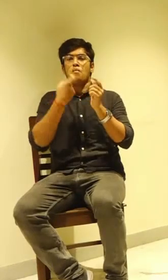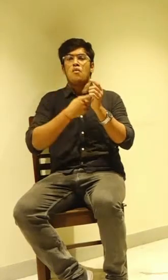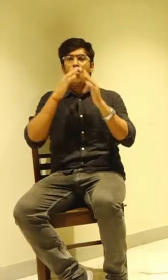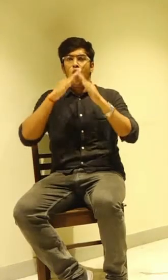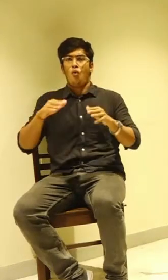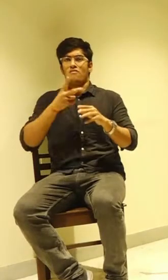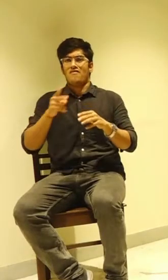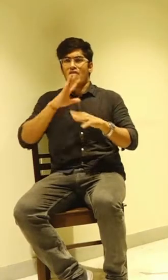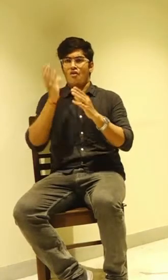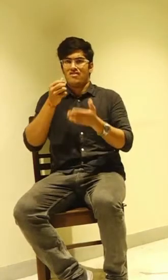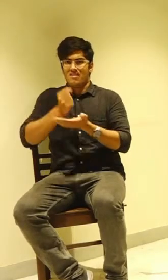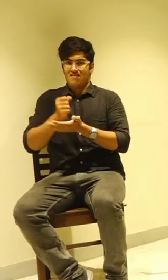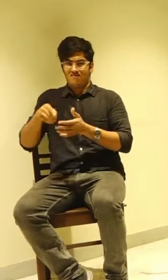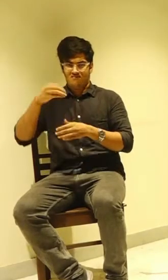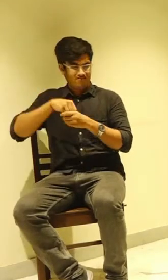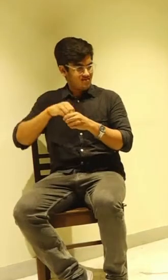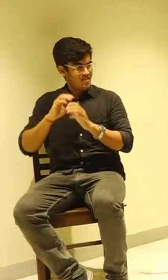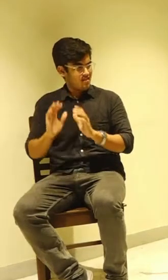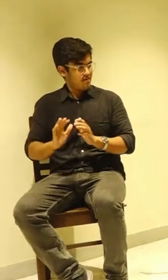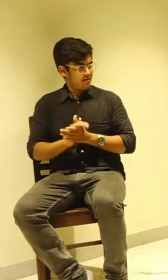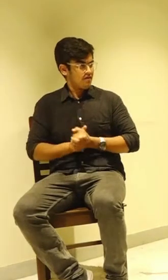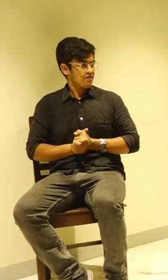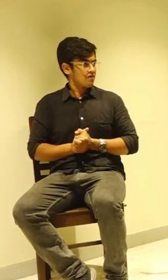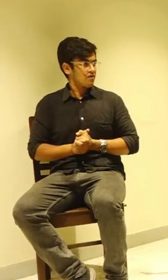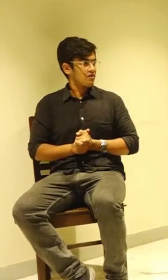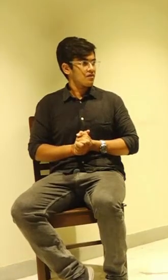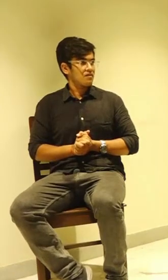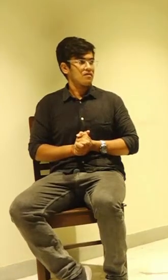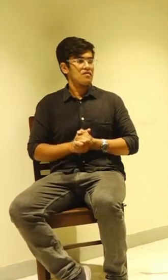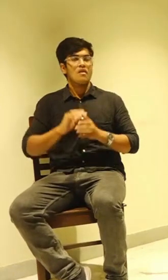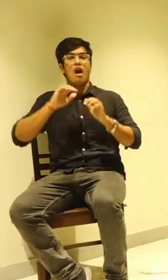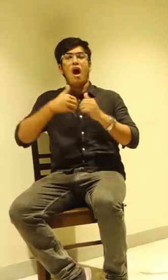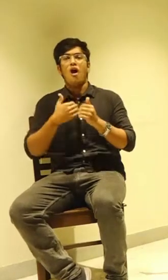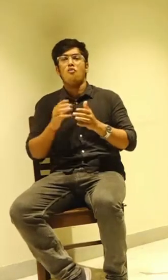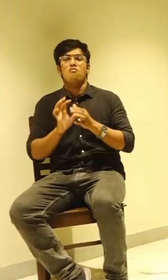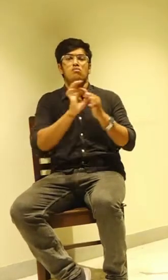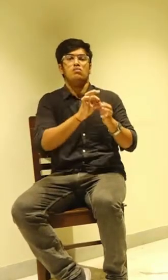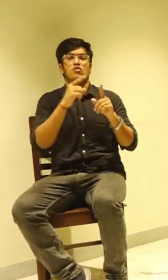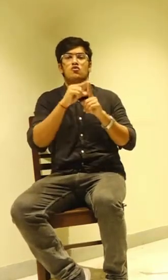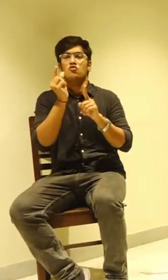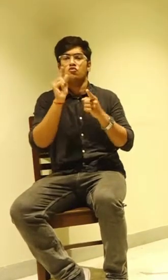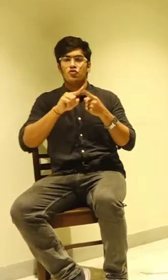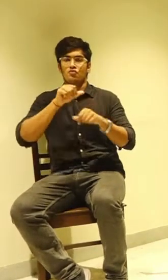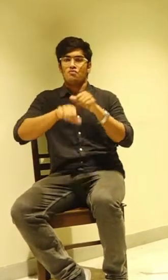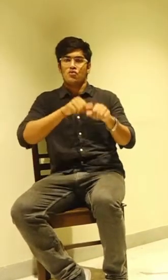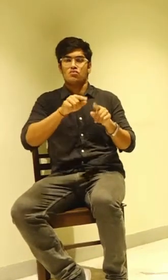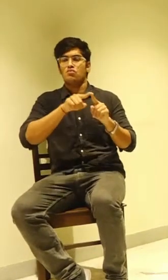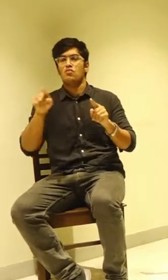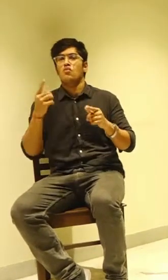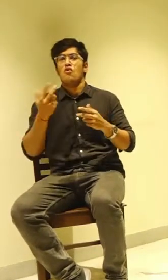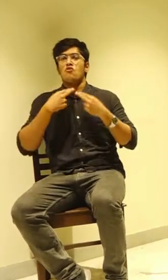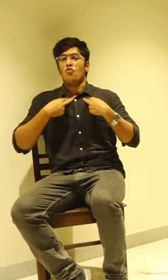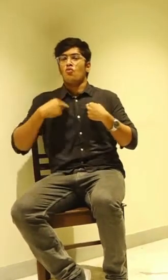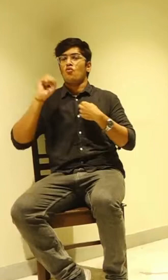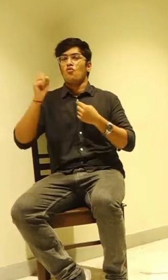or not? The fourth concern was, how do we relate due process to judicial review? Because it's a big problem